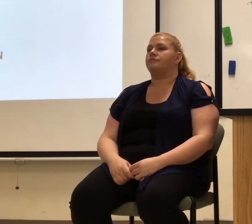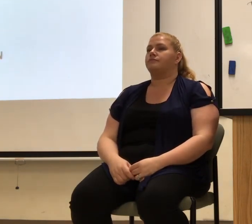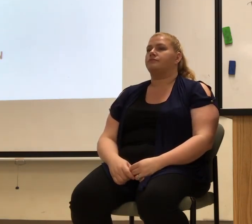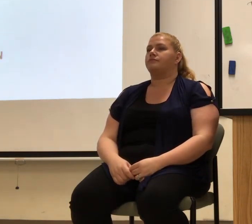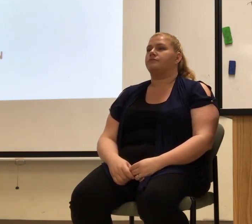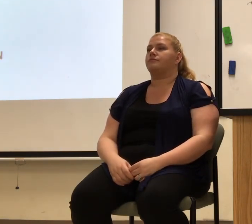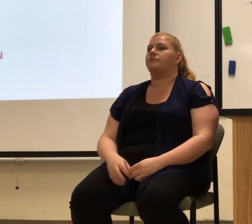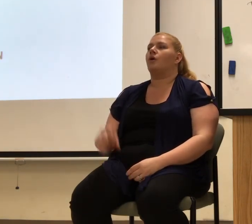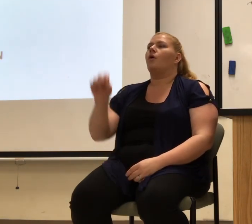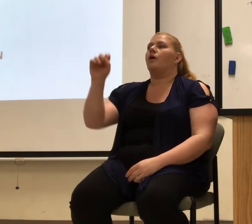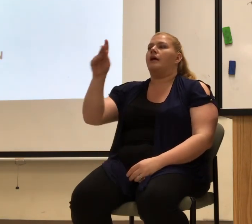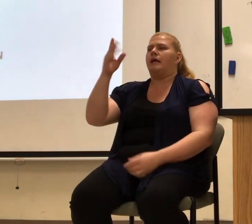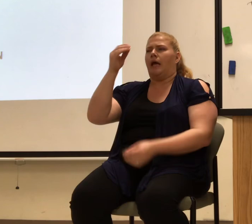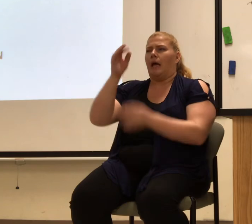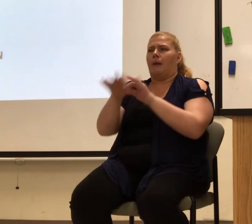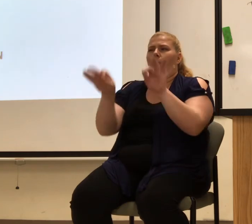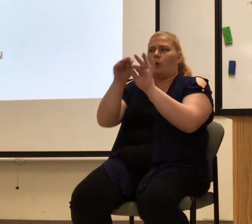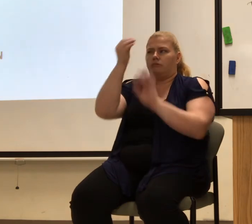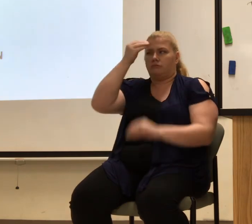Okay, make a note to yourself.